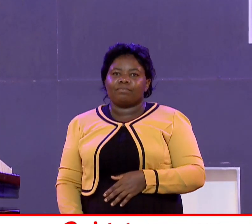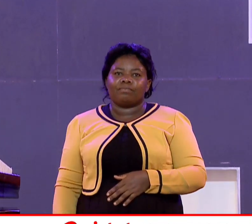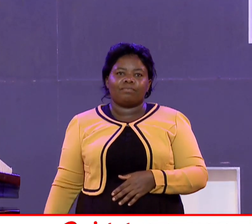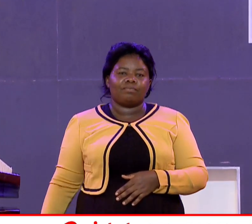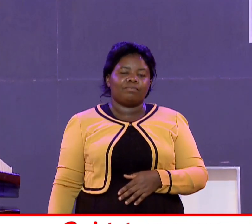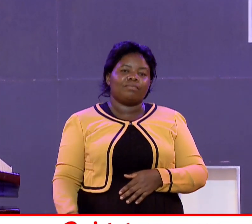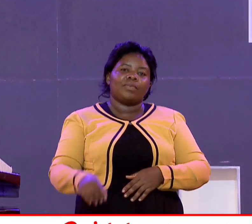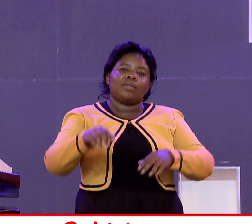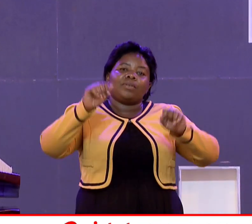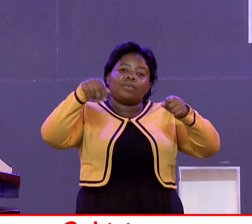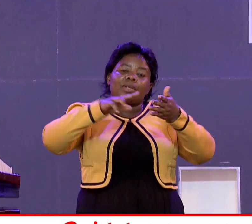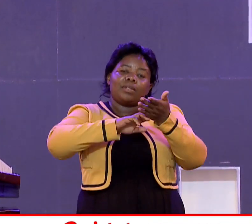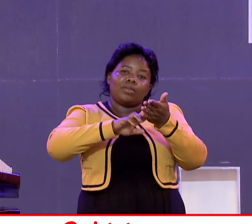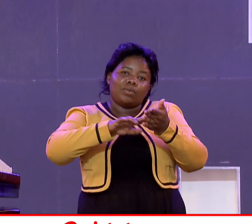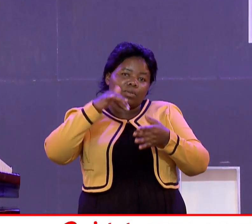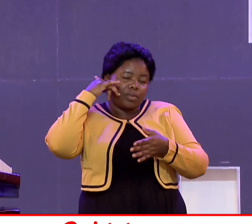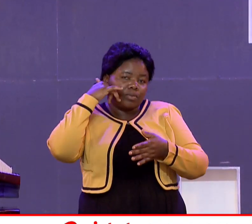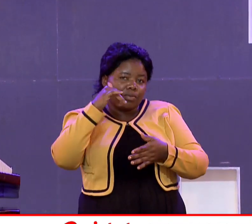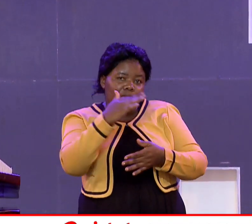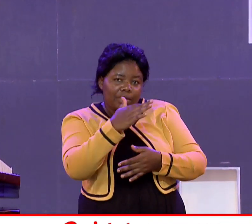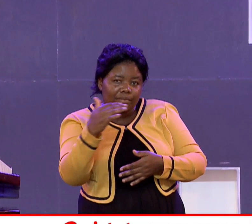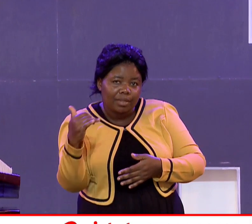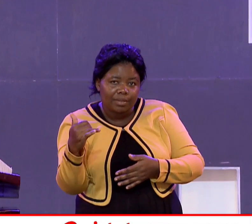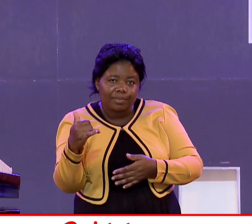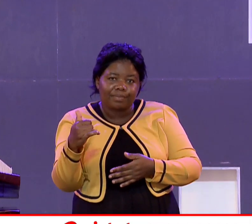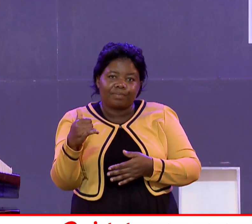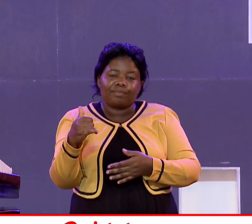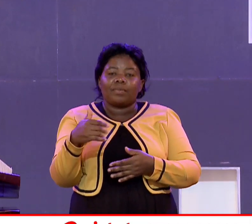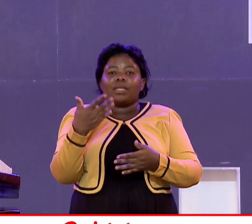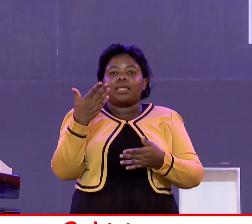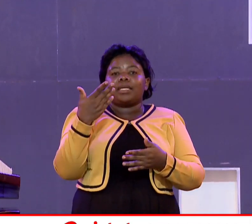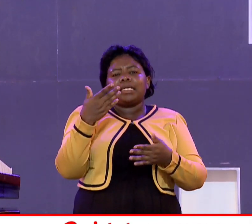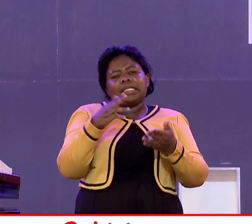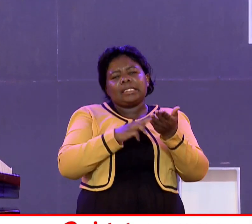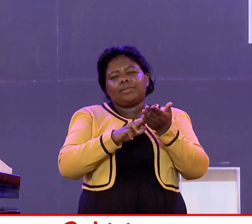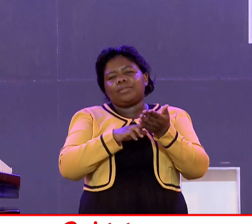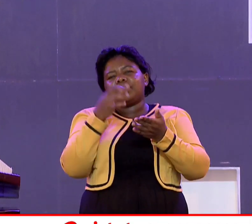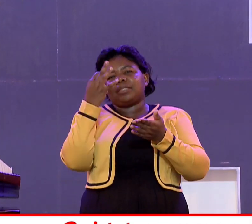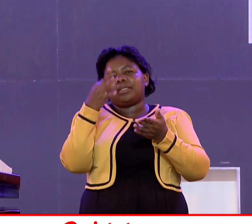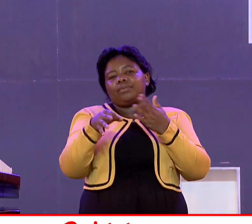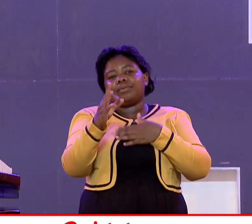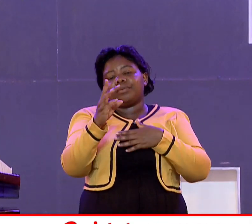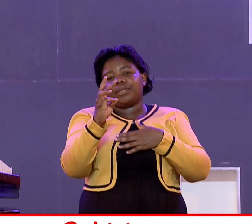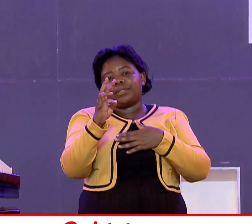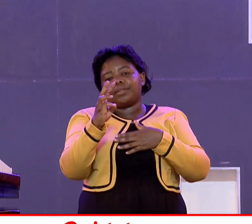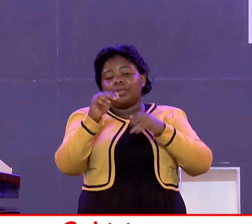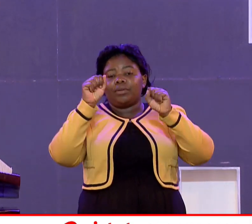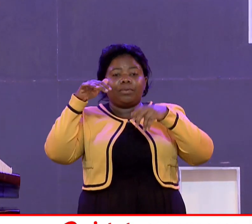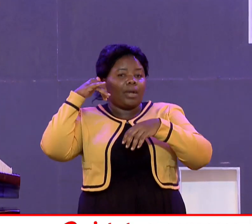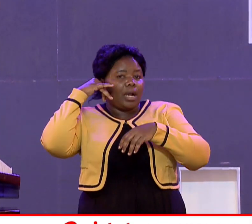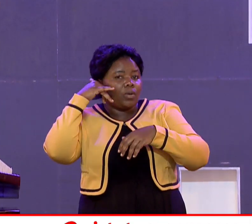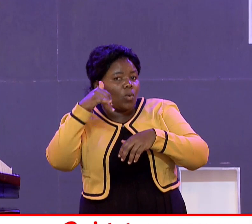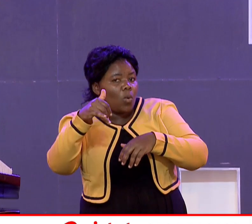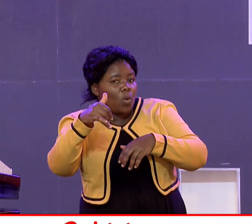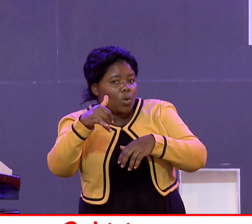0785 0508 0584 Ezo sobola okuzikozesa. Those ones you can use them. Mungeri ya mirundi esatu. In three ways. Osobola zikubako. You